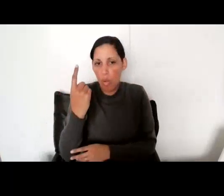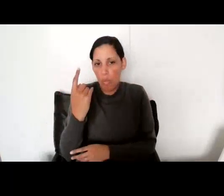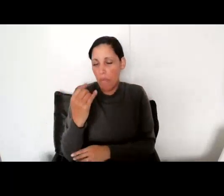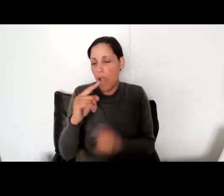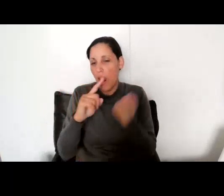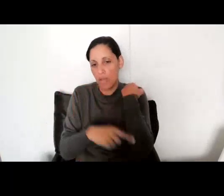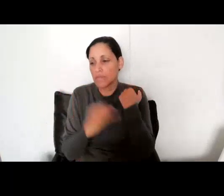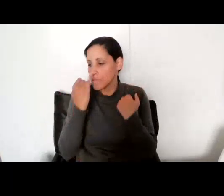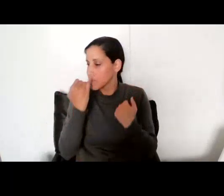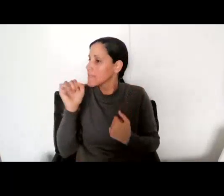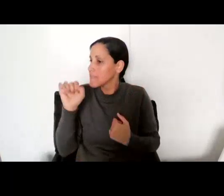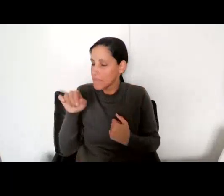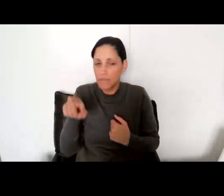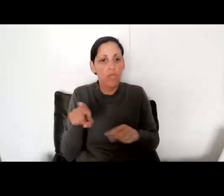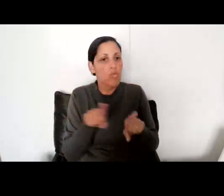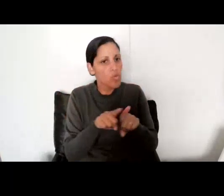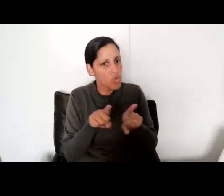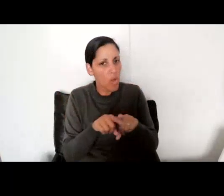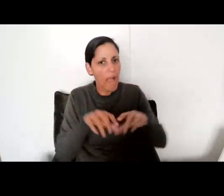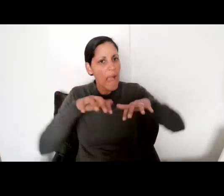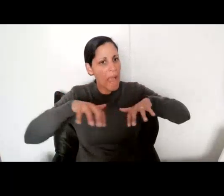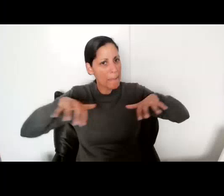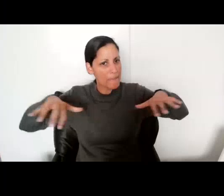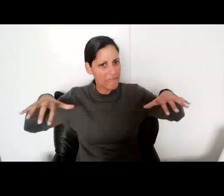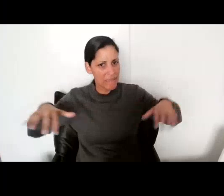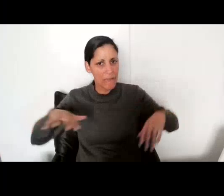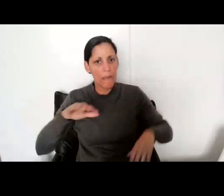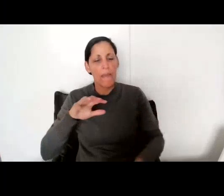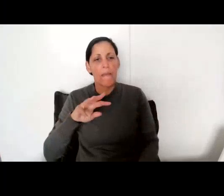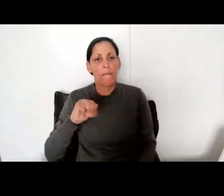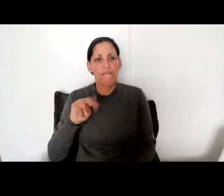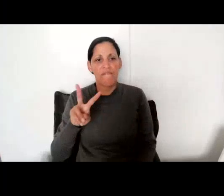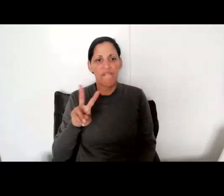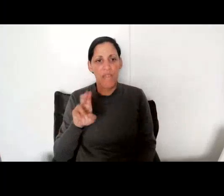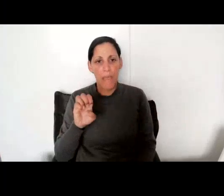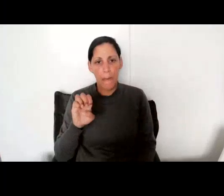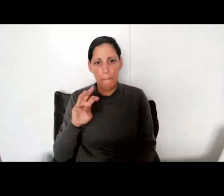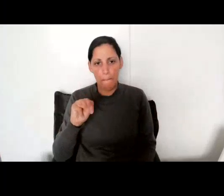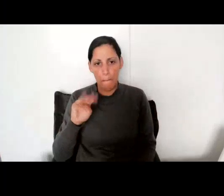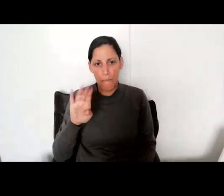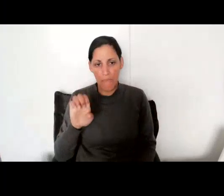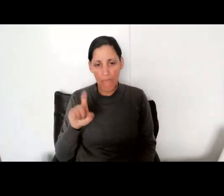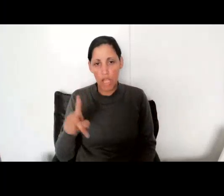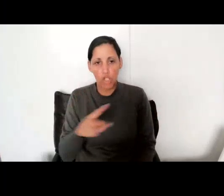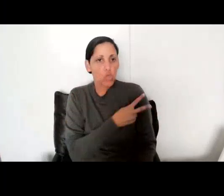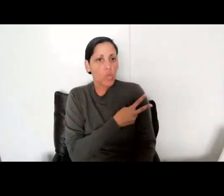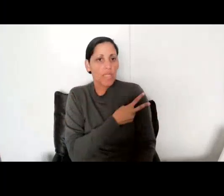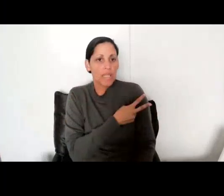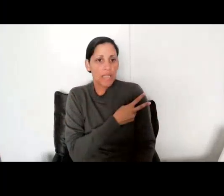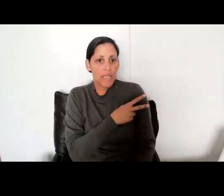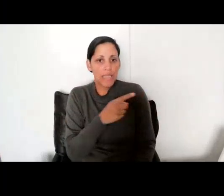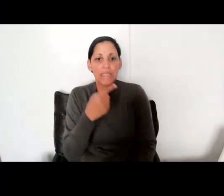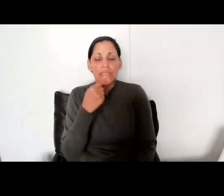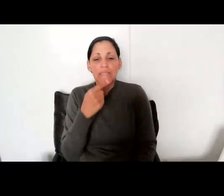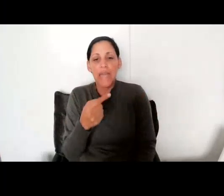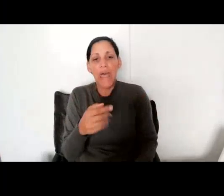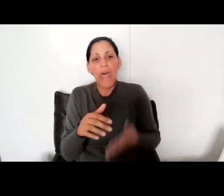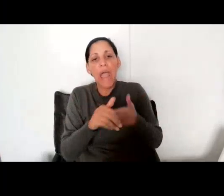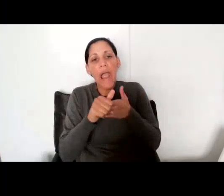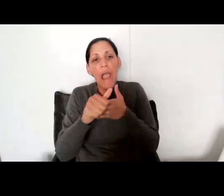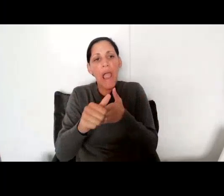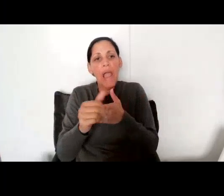last thing, and it actually came up on campus when I was in Wembe. The security staff turns students with guide dogs away. So it's